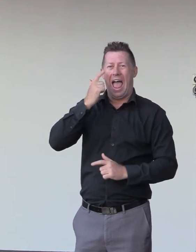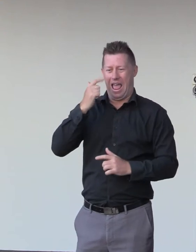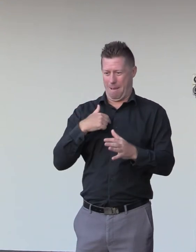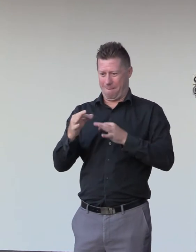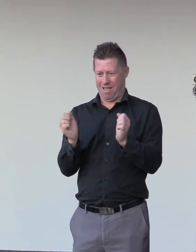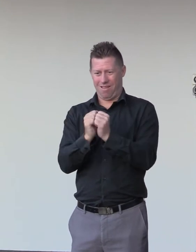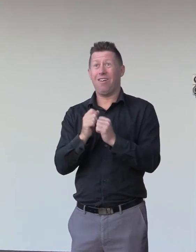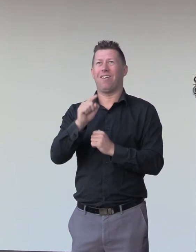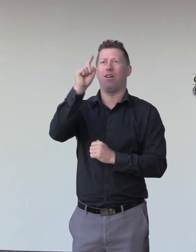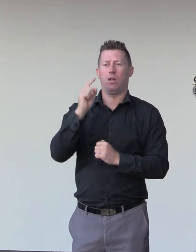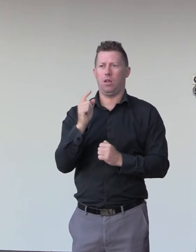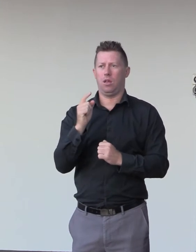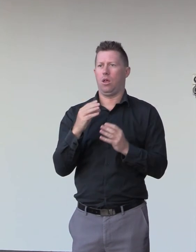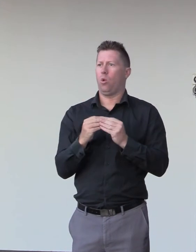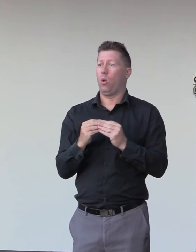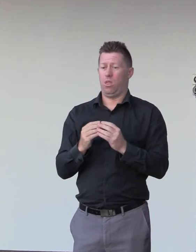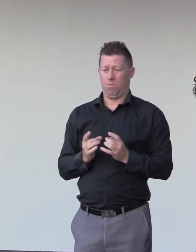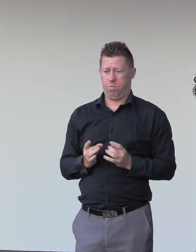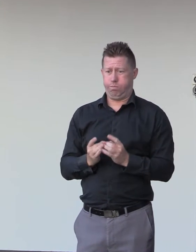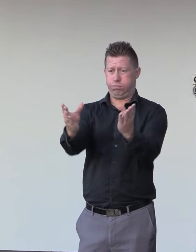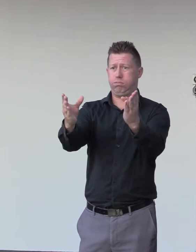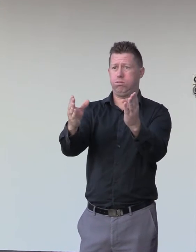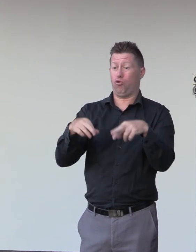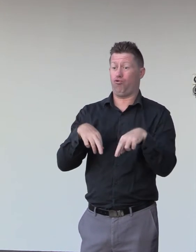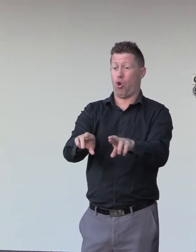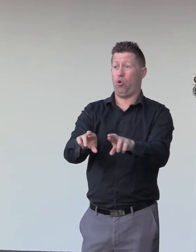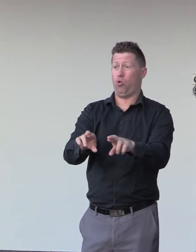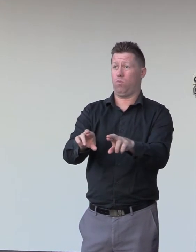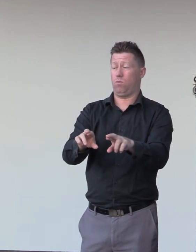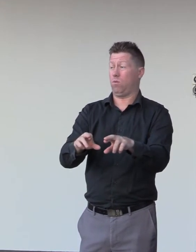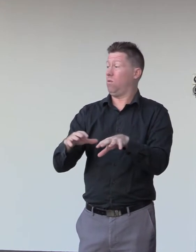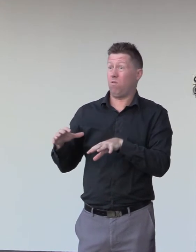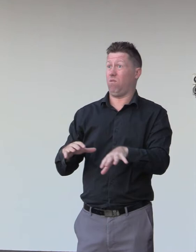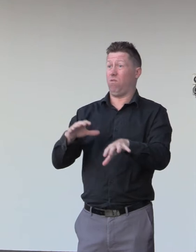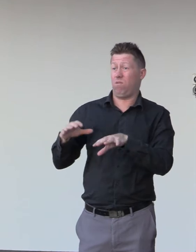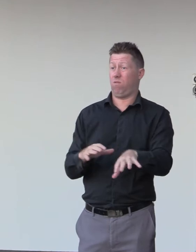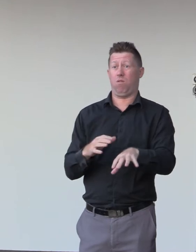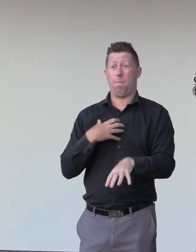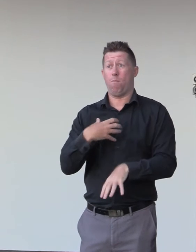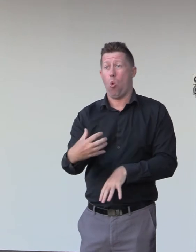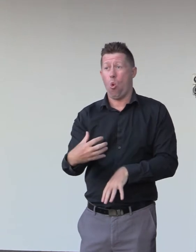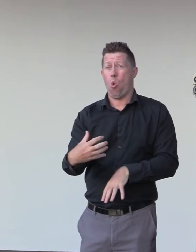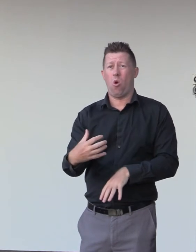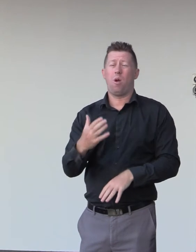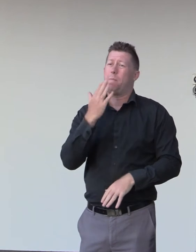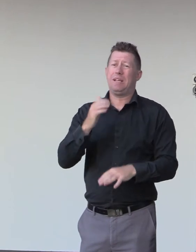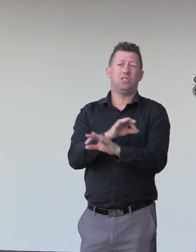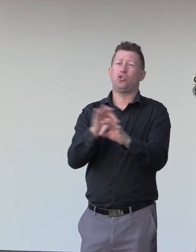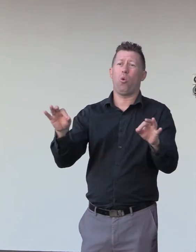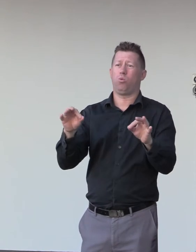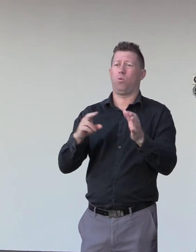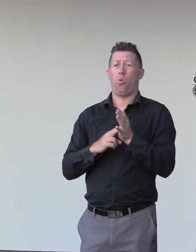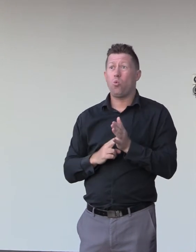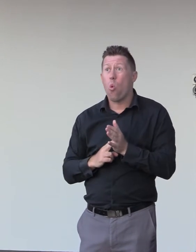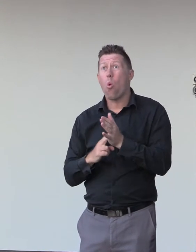With the existing damage to the road infrastructure and more severe weather on the way, we're encouraging people to avoid the northern parts of